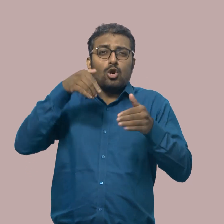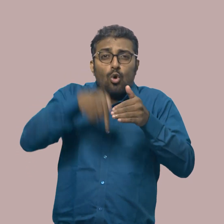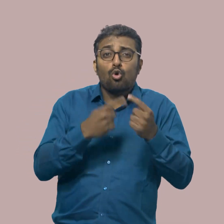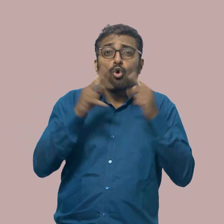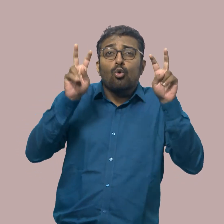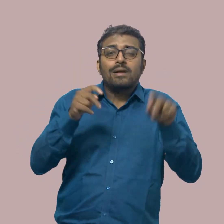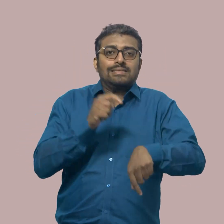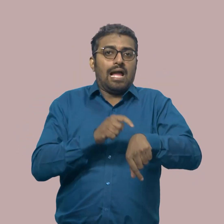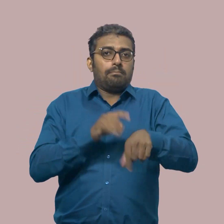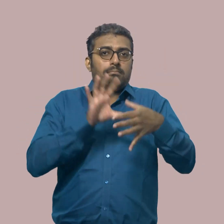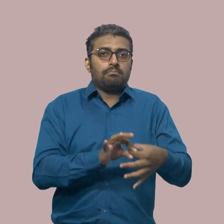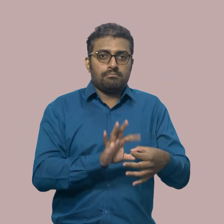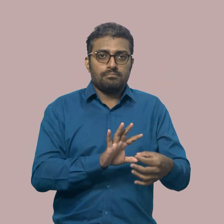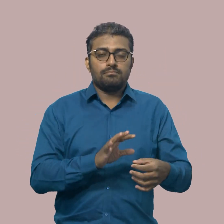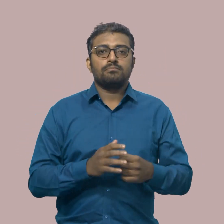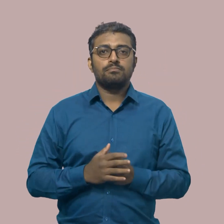Like many days.